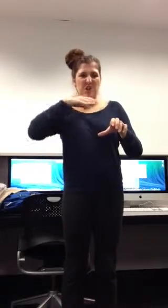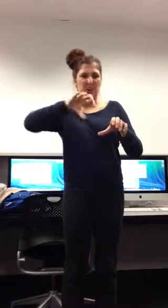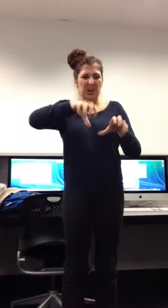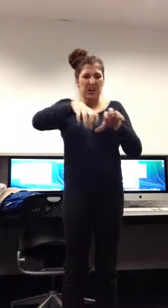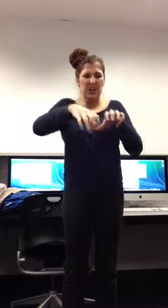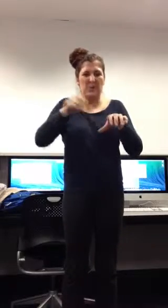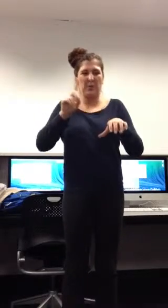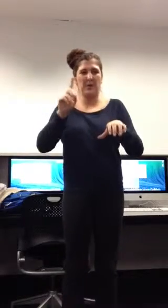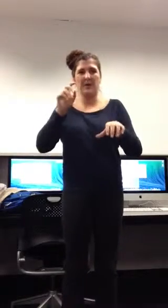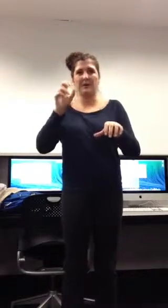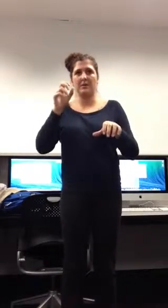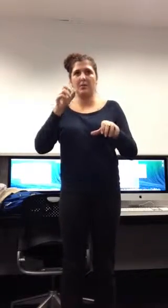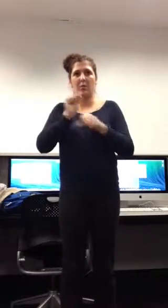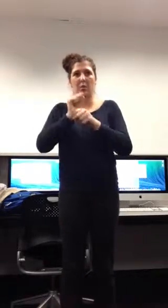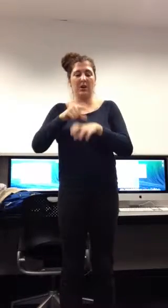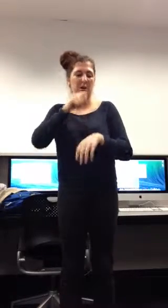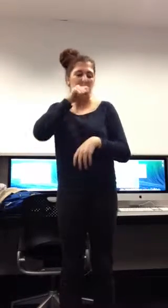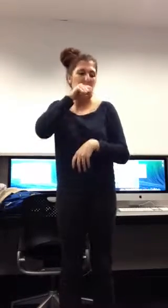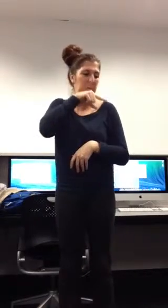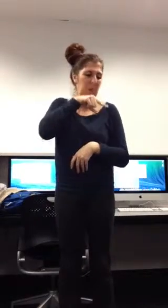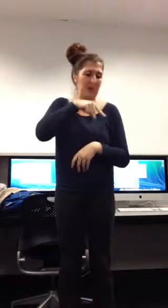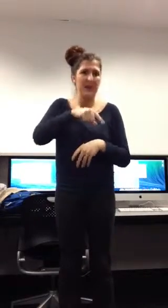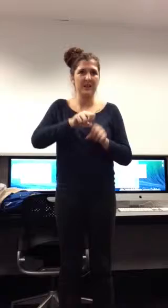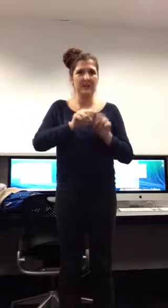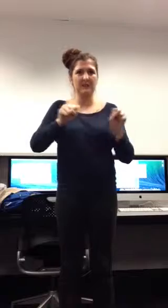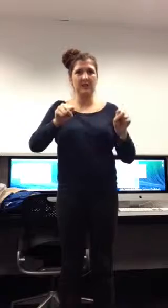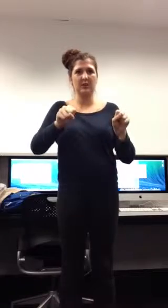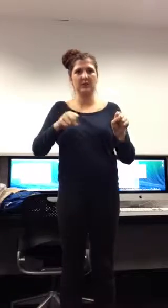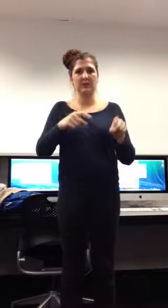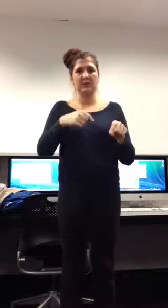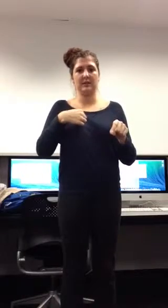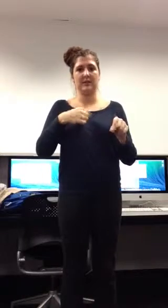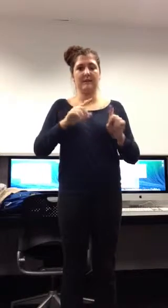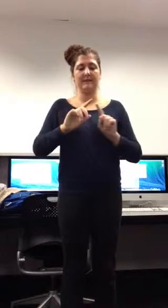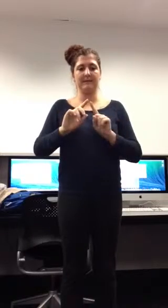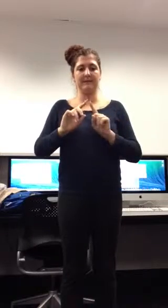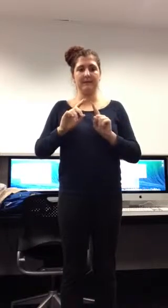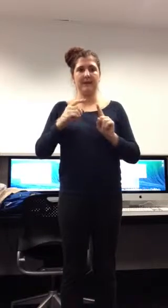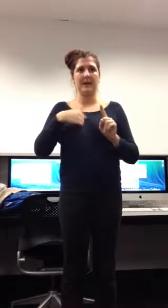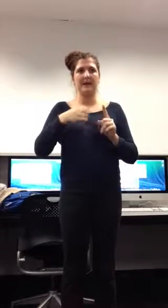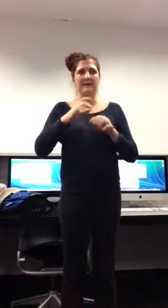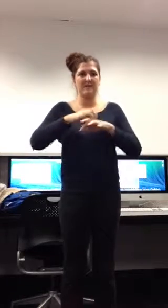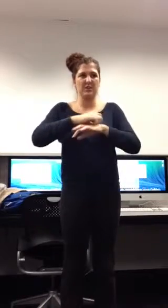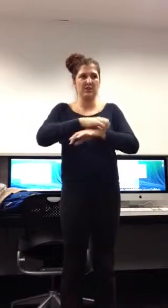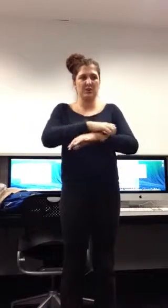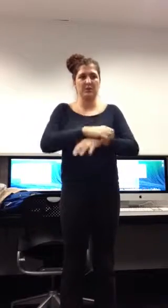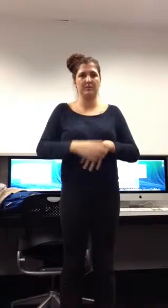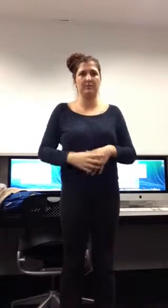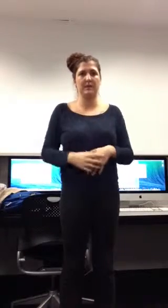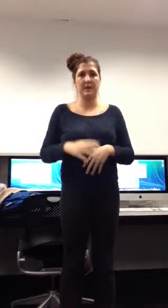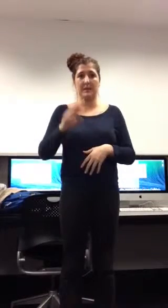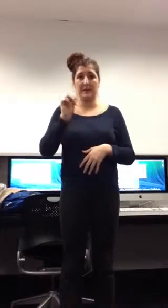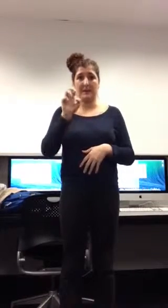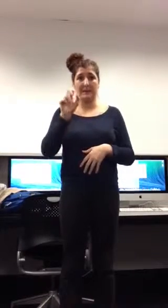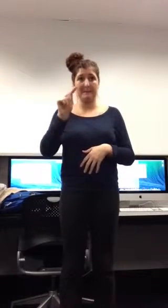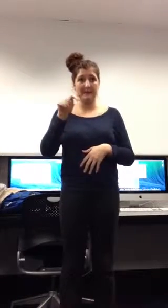spit uncounted billions of consumption germs. There would be meat stored in